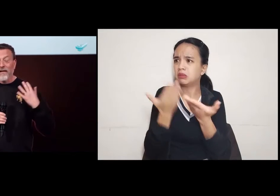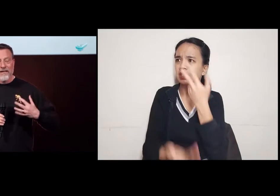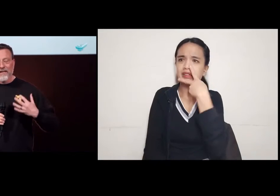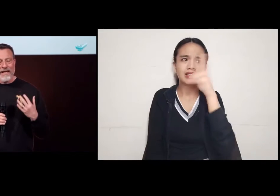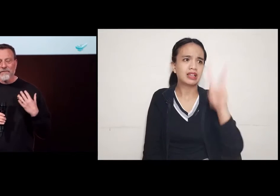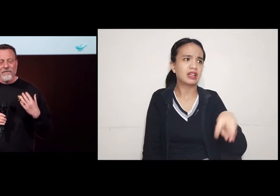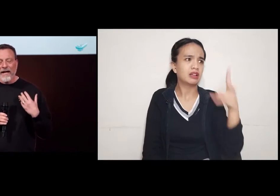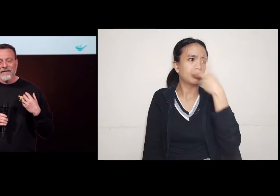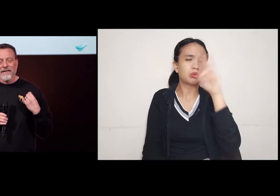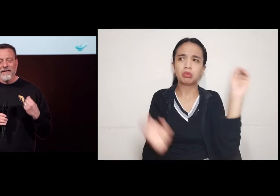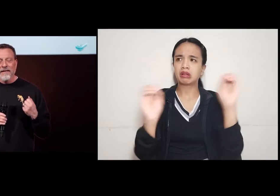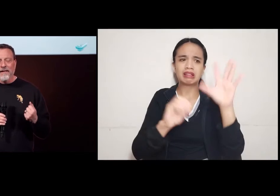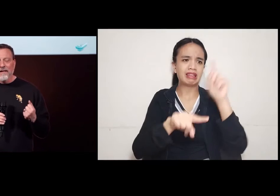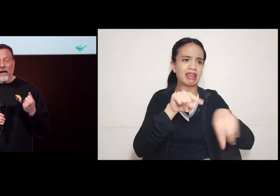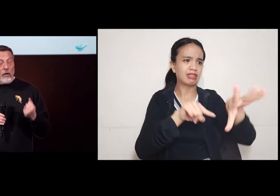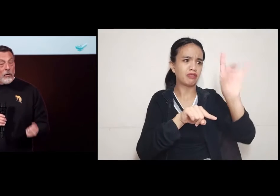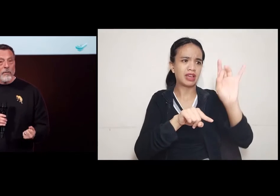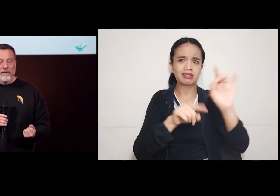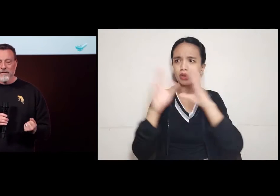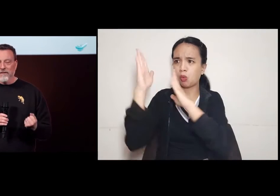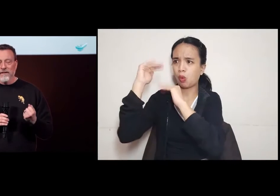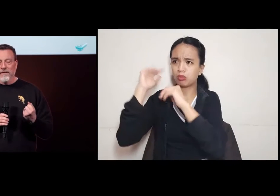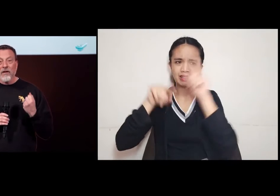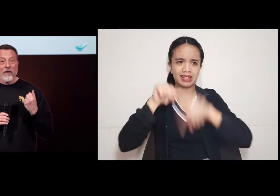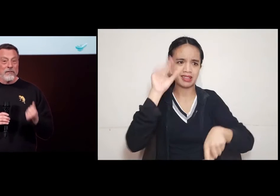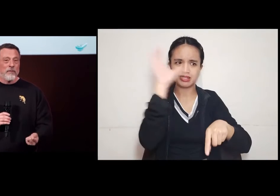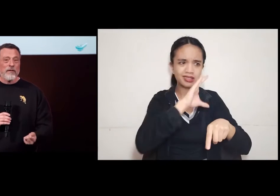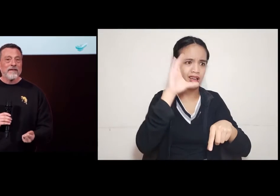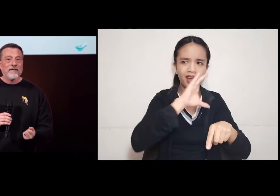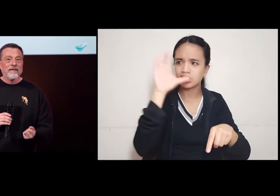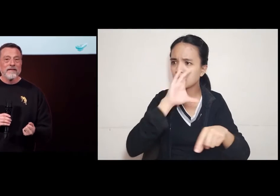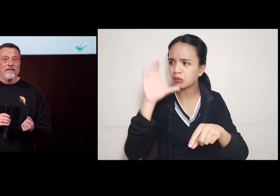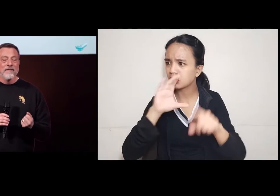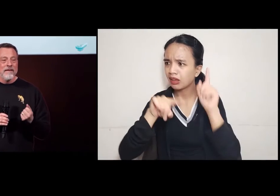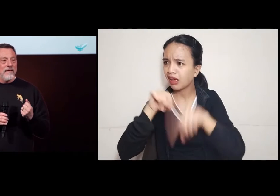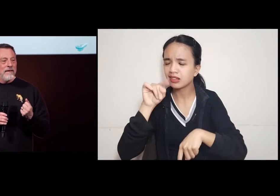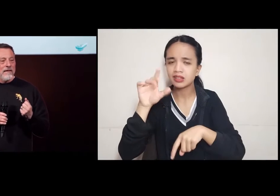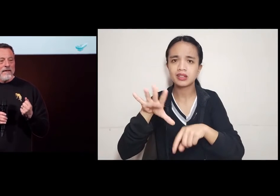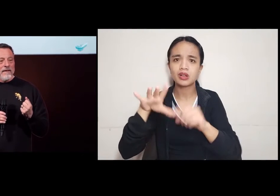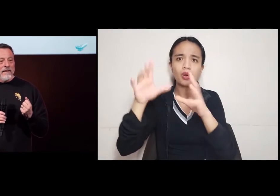You feel like you can't find hope. It's hard to breathe.